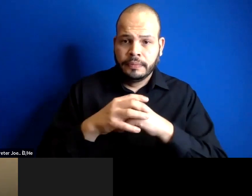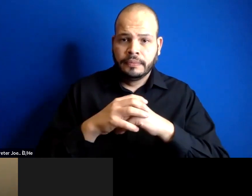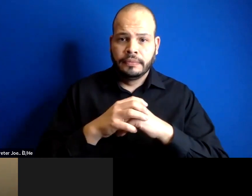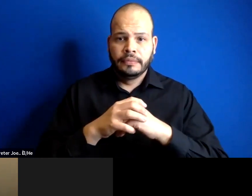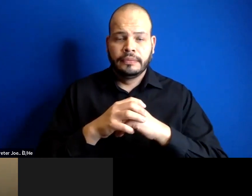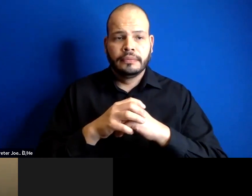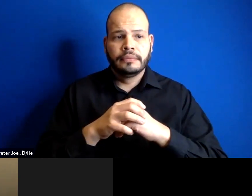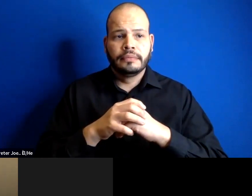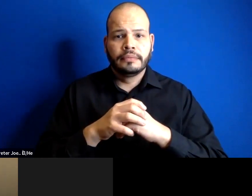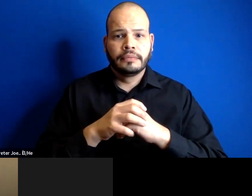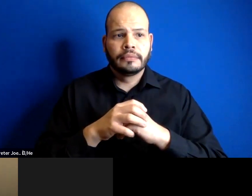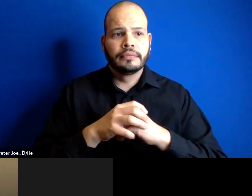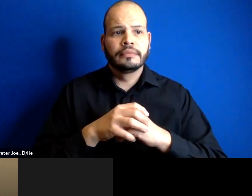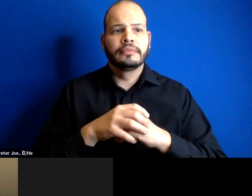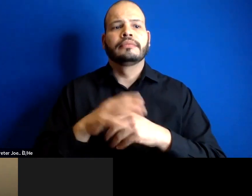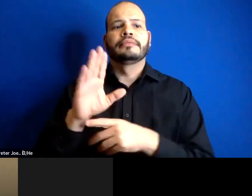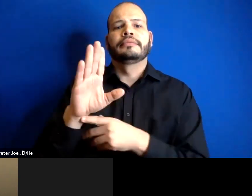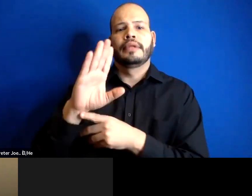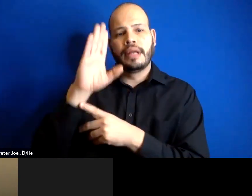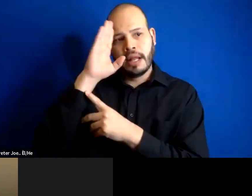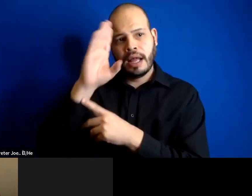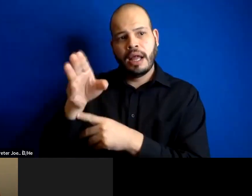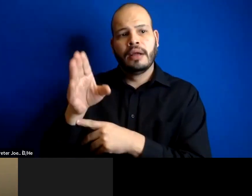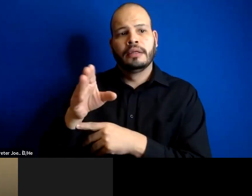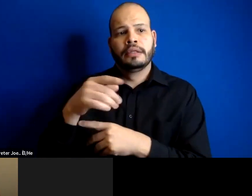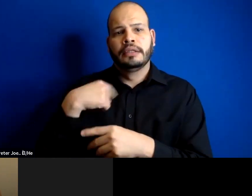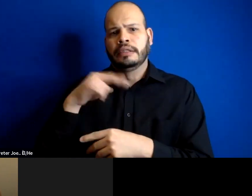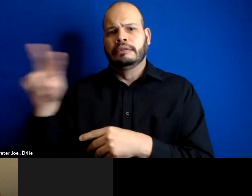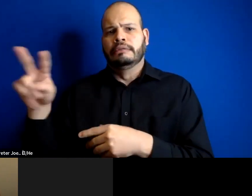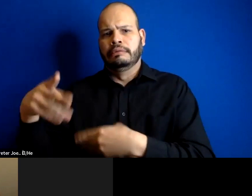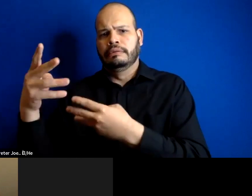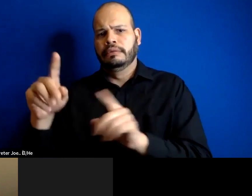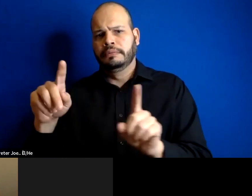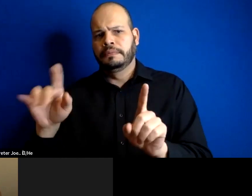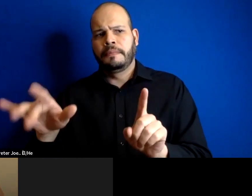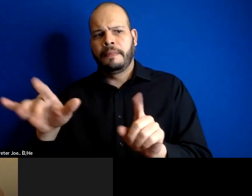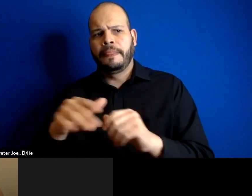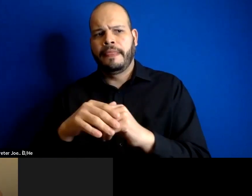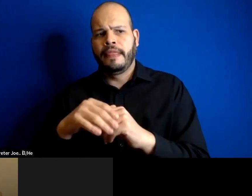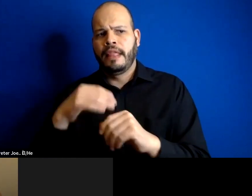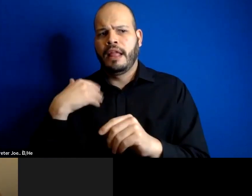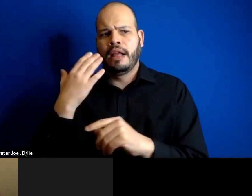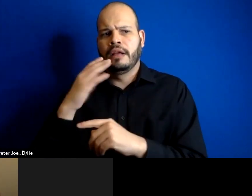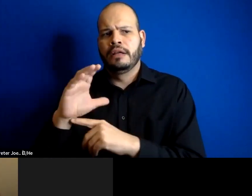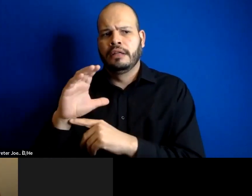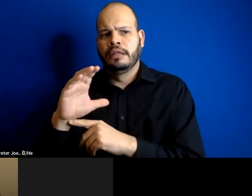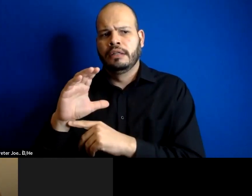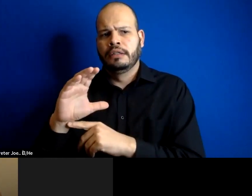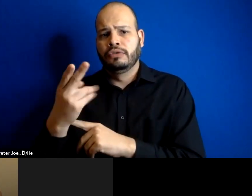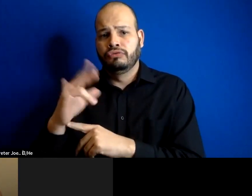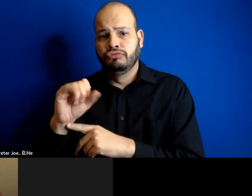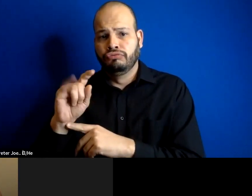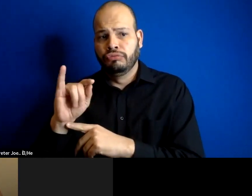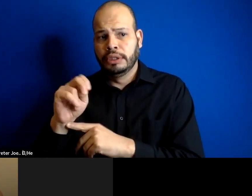Hi, yeah, I'm just pulling up. I don't know if Christine's here, but Christine shared with me a